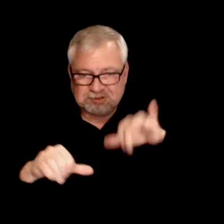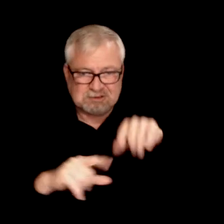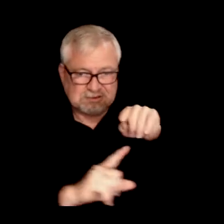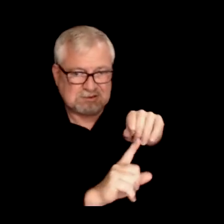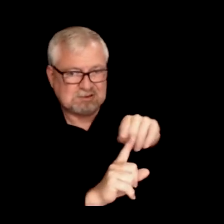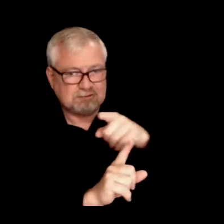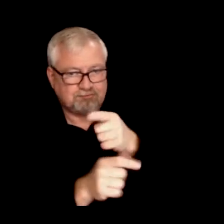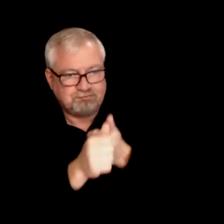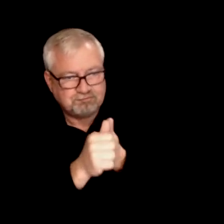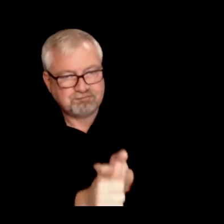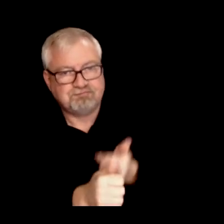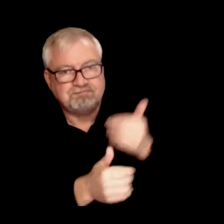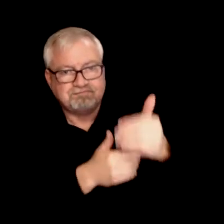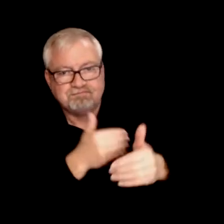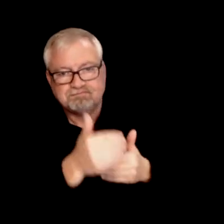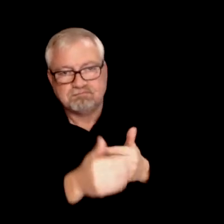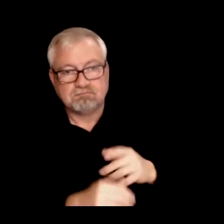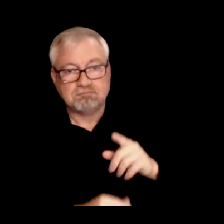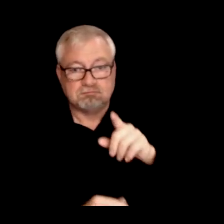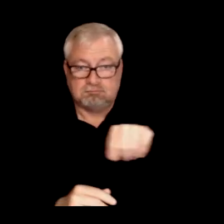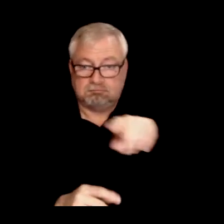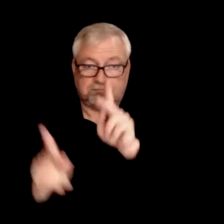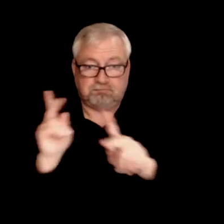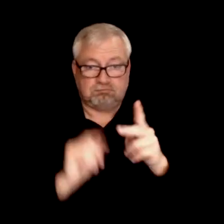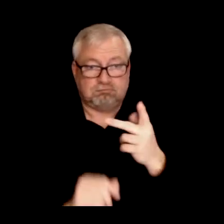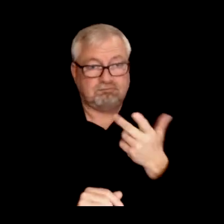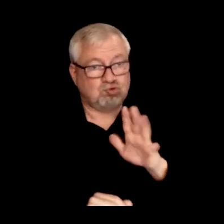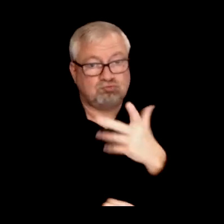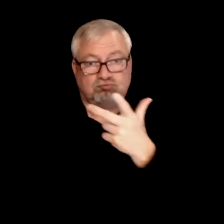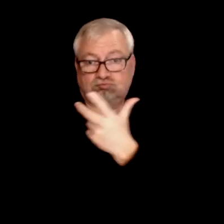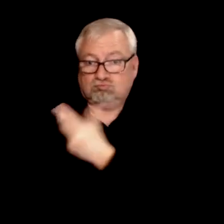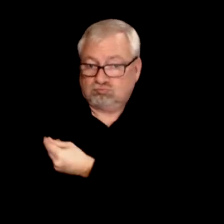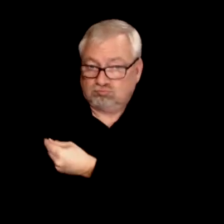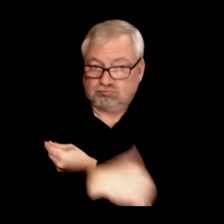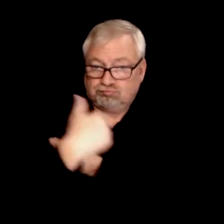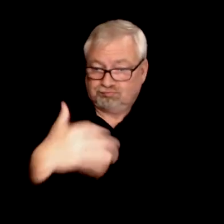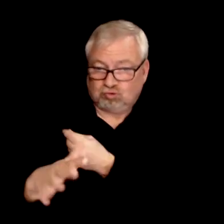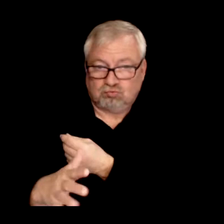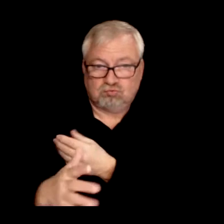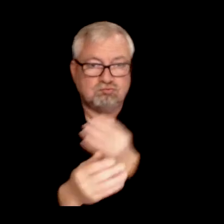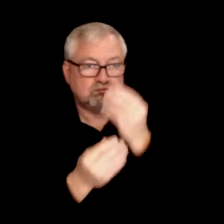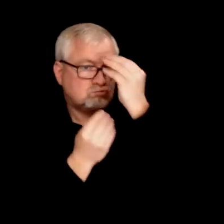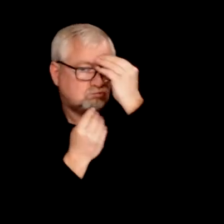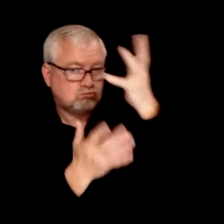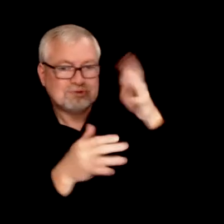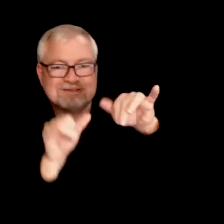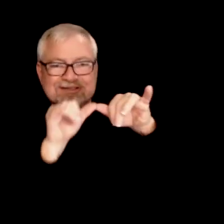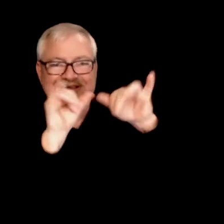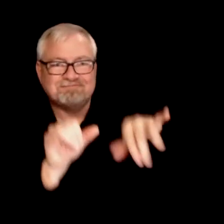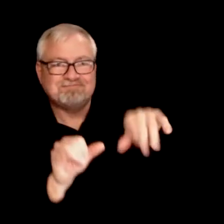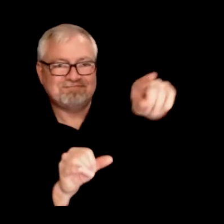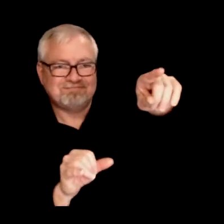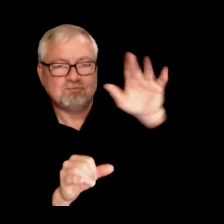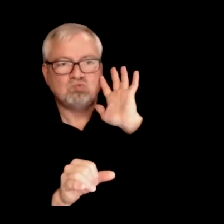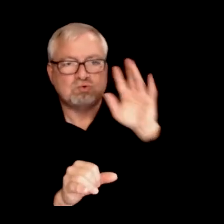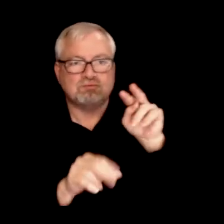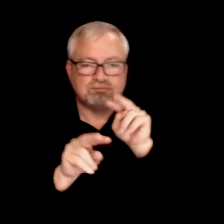COVID-19 vaccine are required to report to MIC within 24 hours when they administer